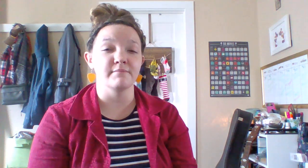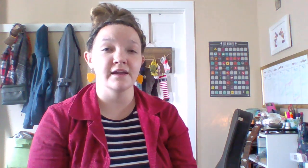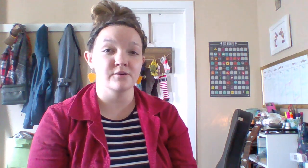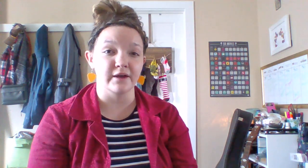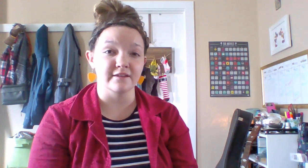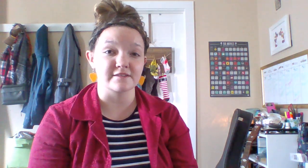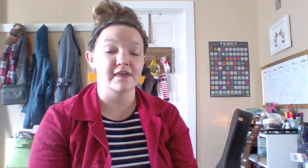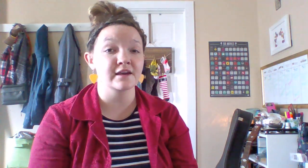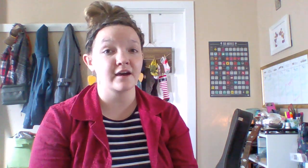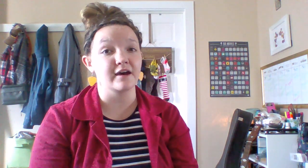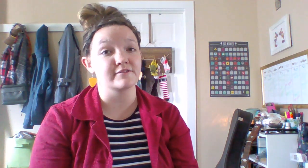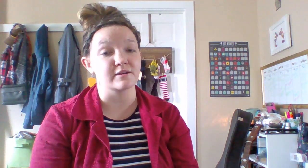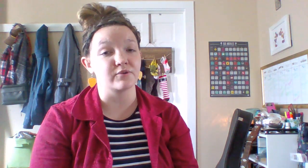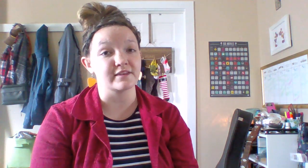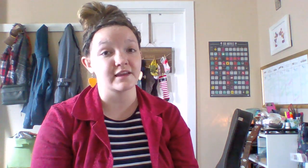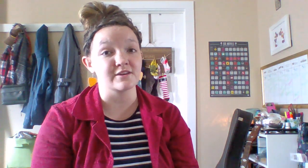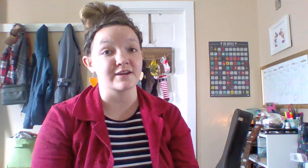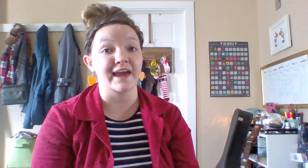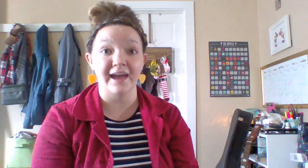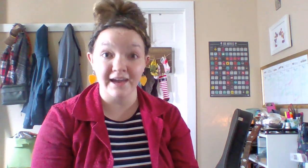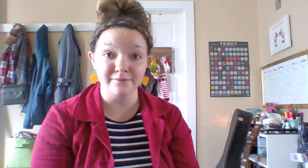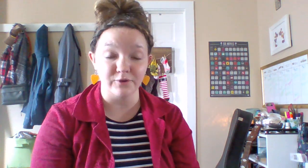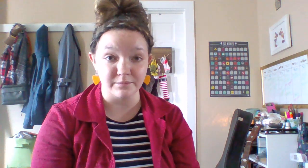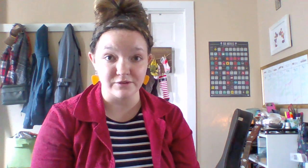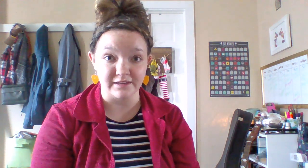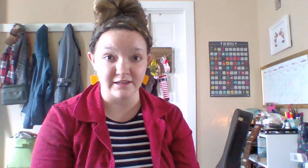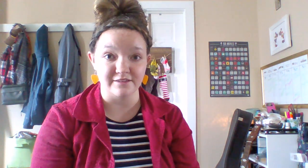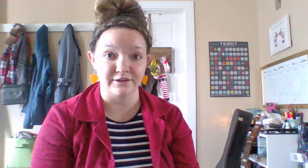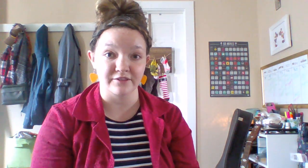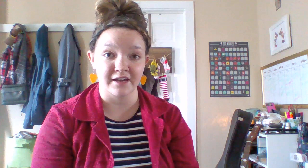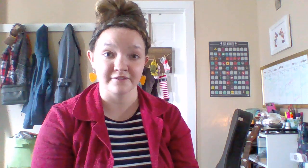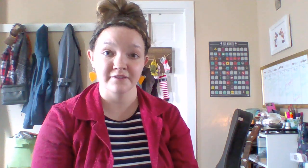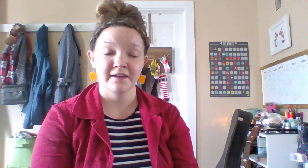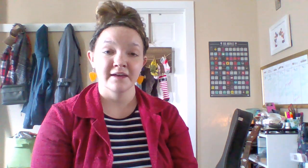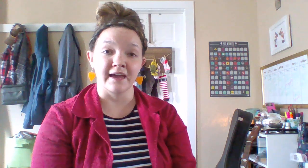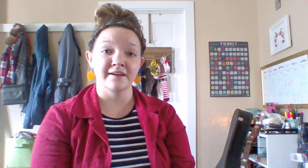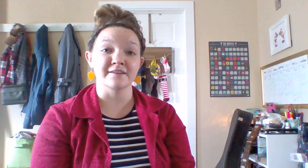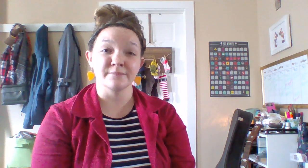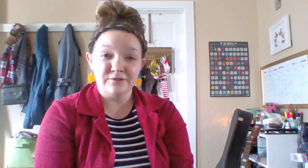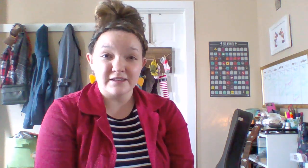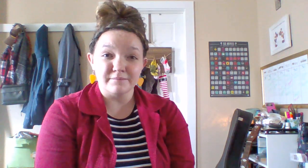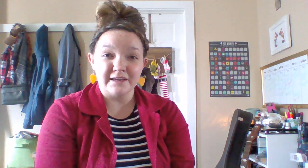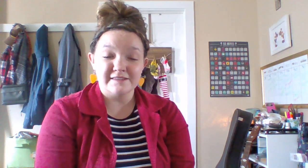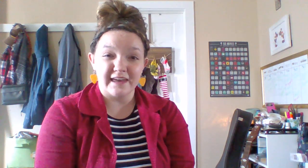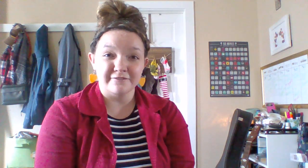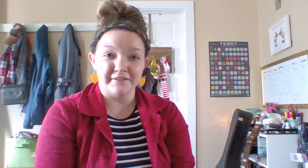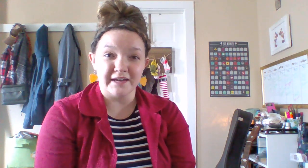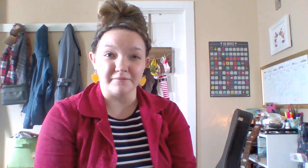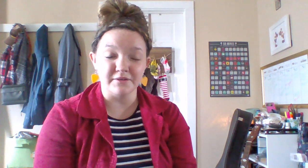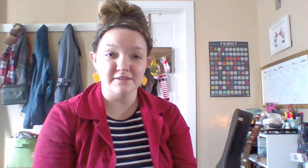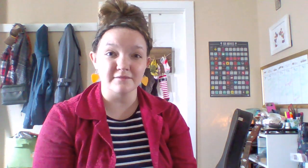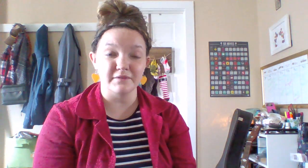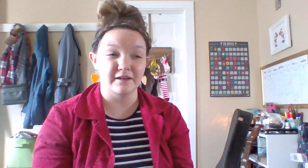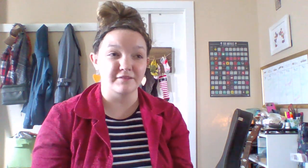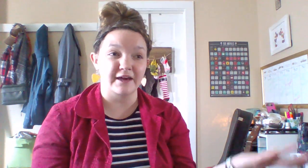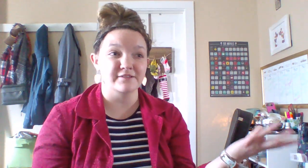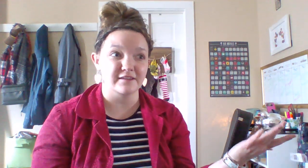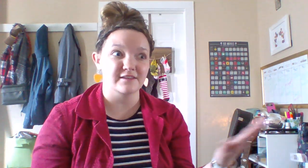many ways, think of some ways that you can add more music into your life. Okay, because music makes life fun. Music allows us to